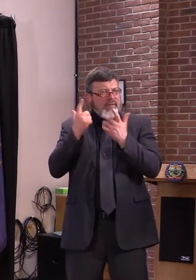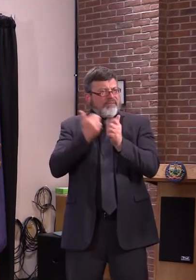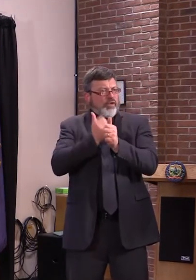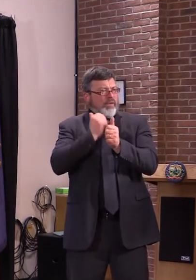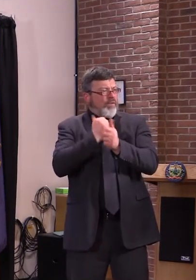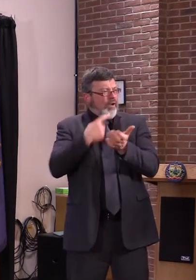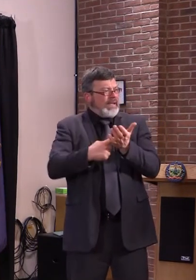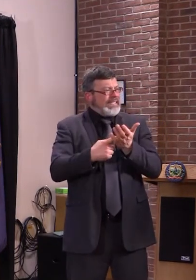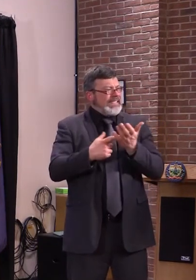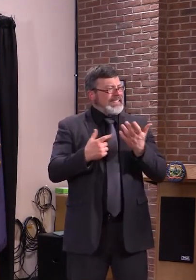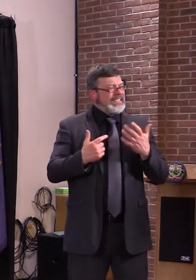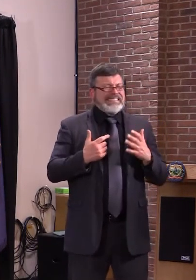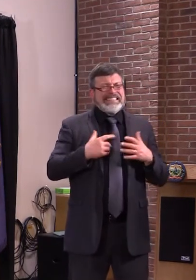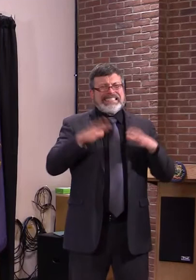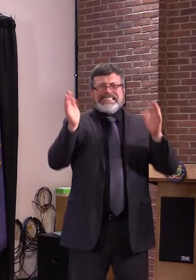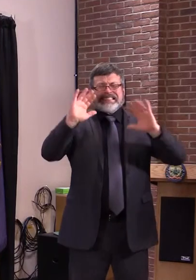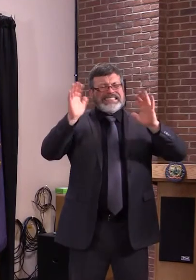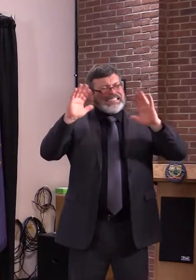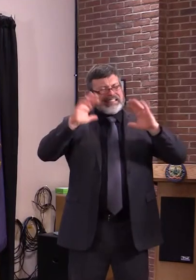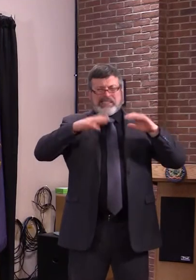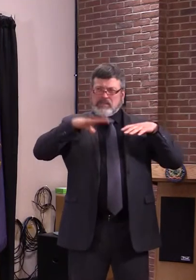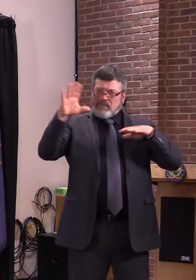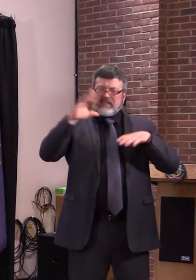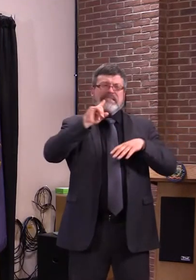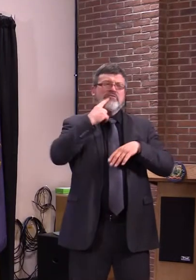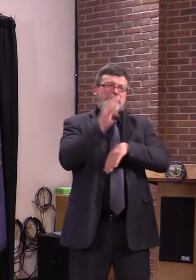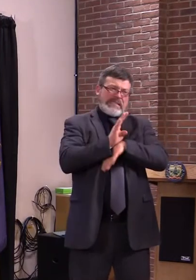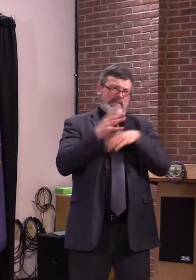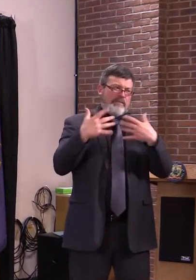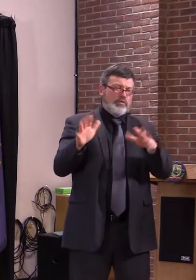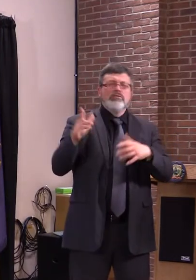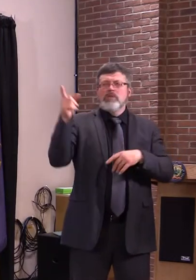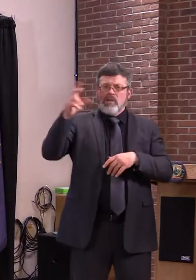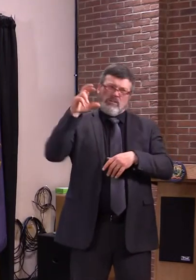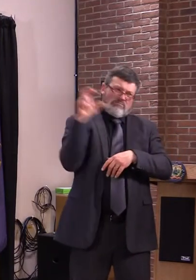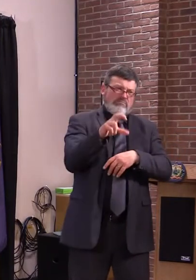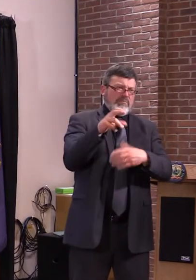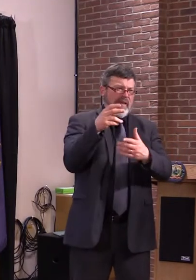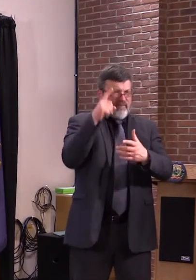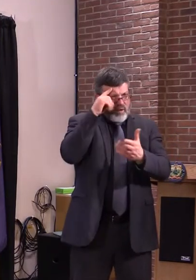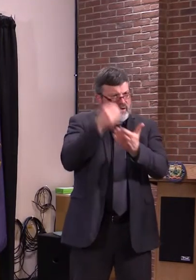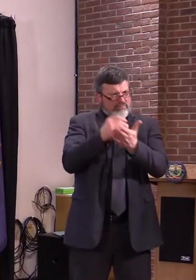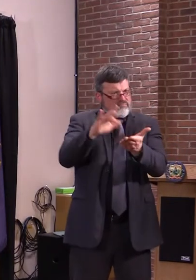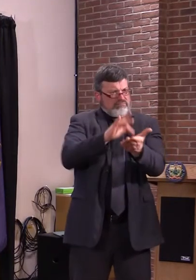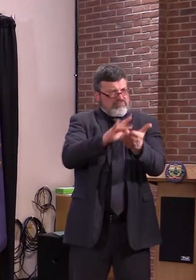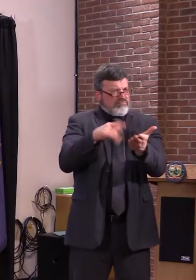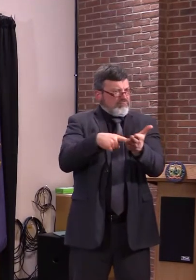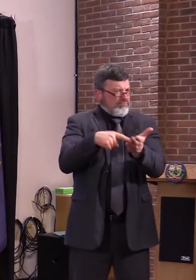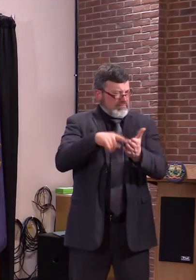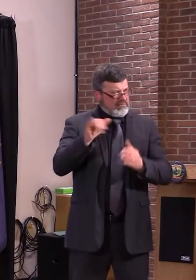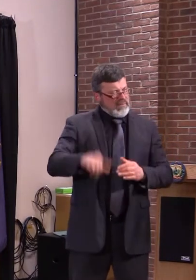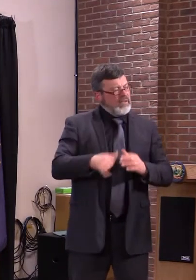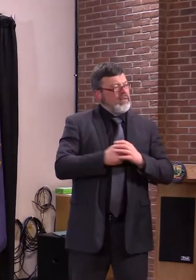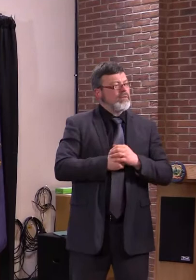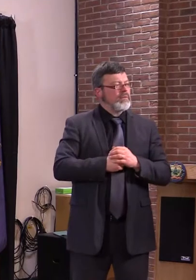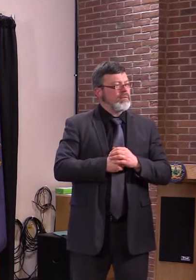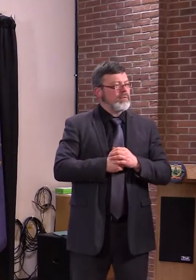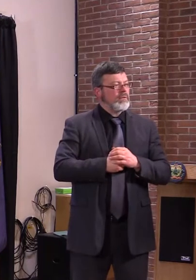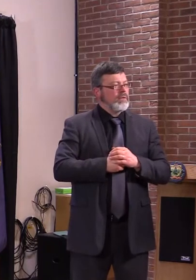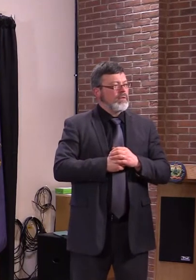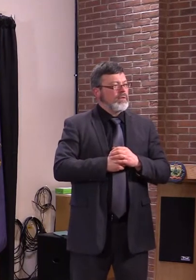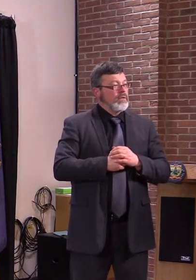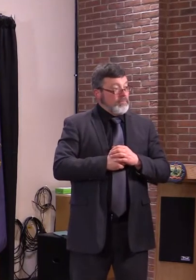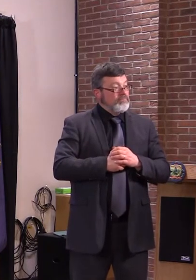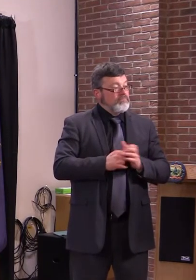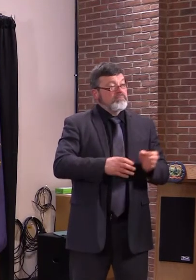The administration also requests the legislature to fund the governor's initiative to close the Property Management